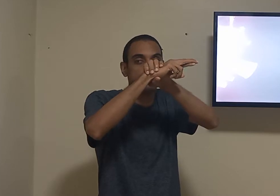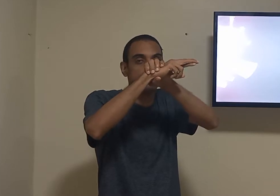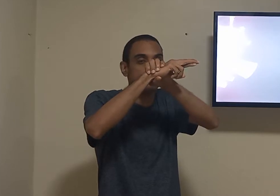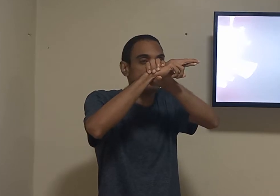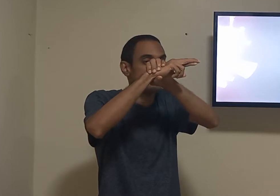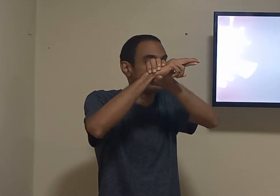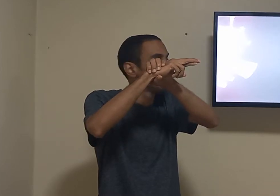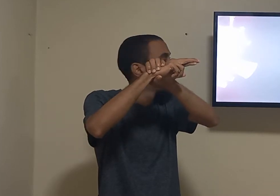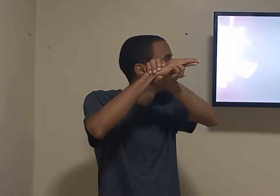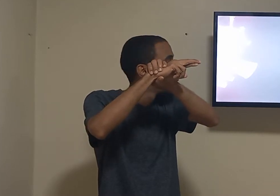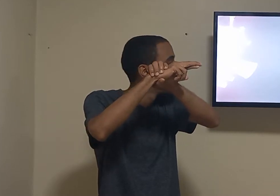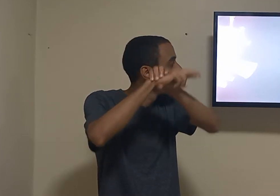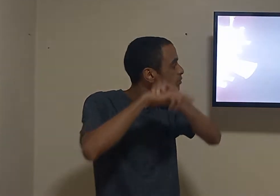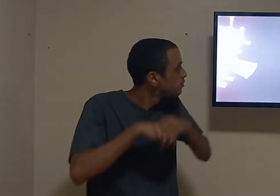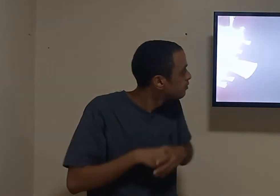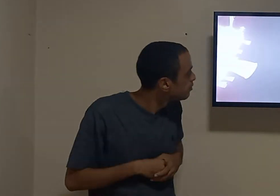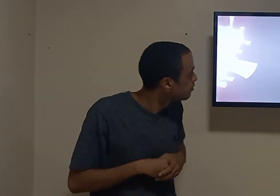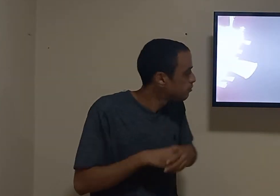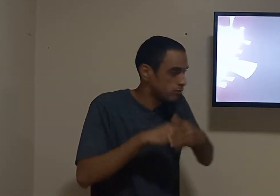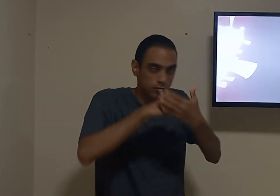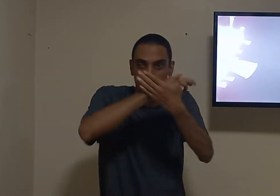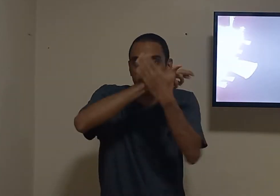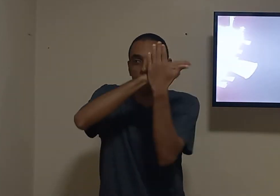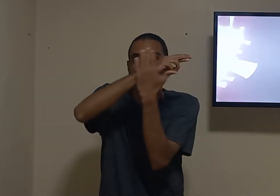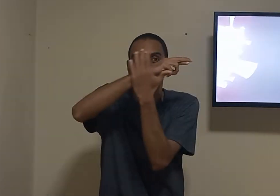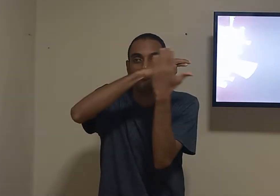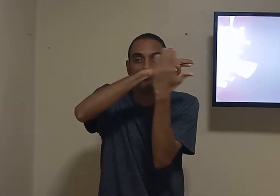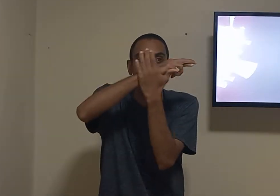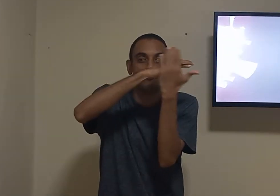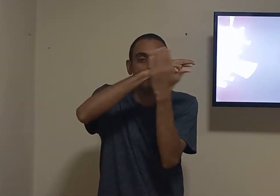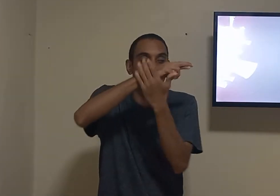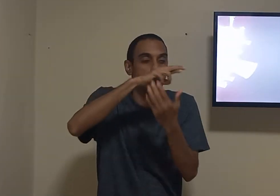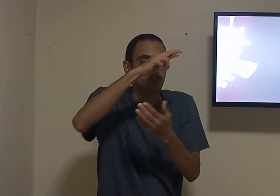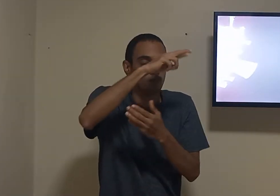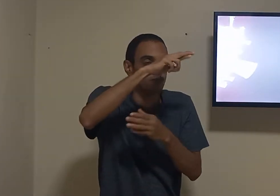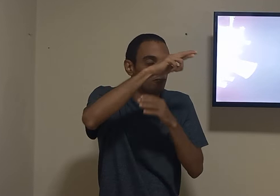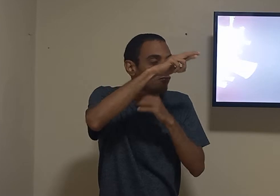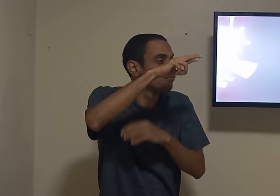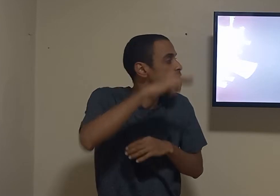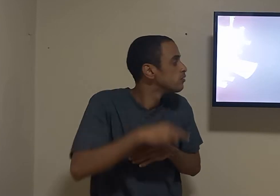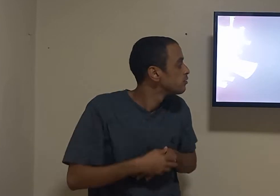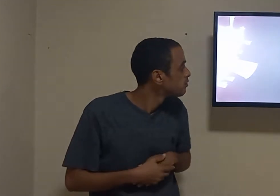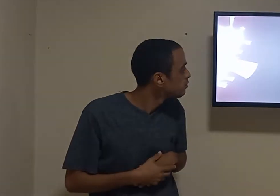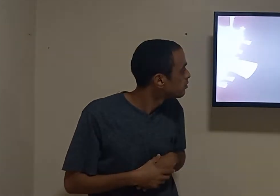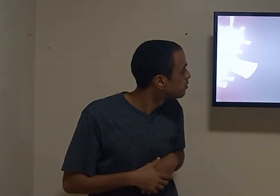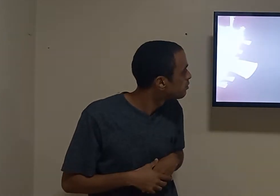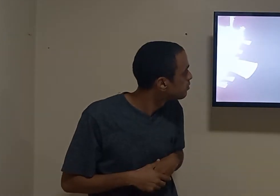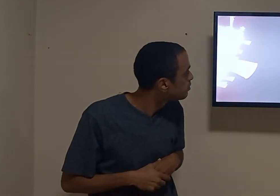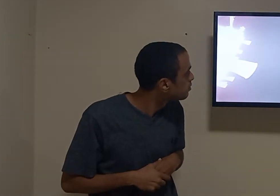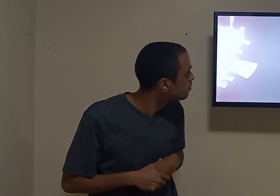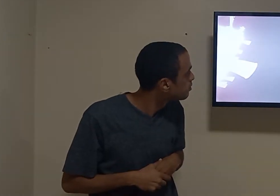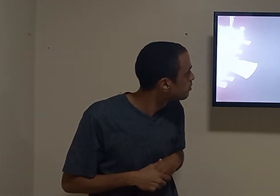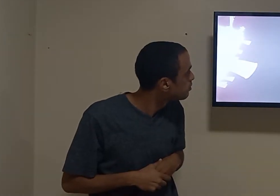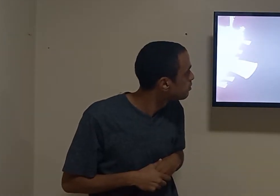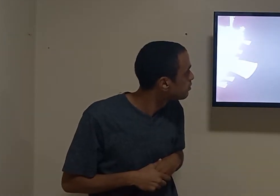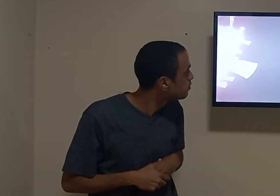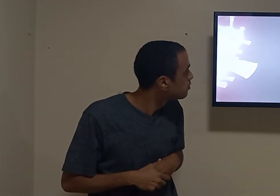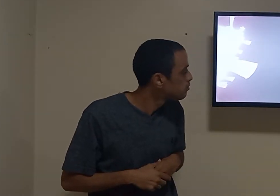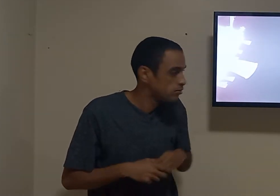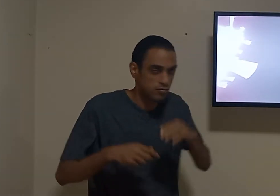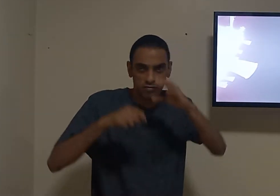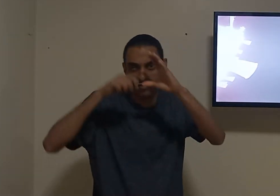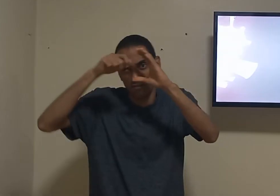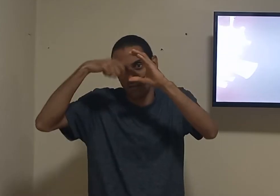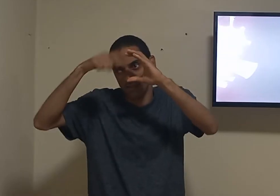of your screen of that large engine, the orbital maneuvering system, or OMS engine, which just performed that orbital